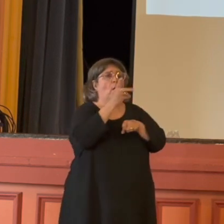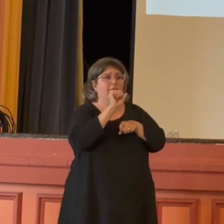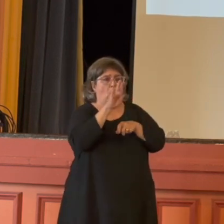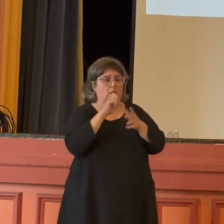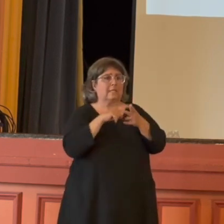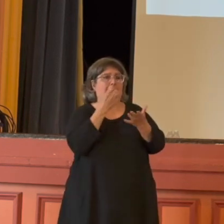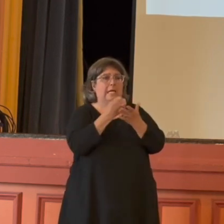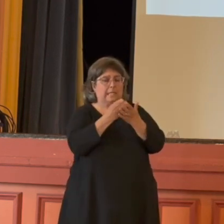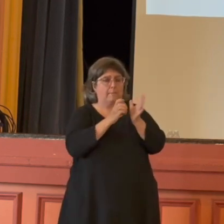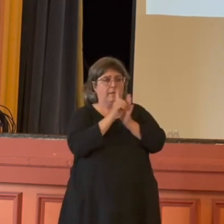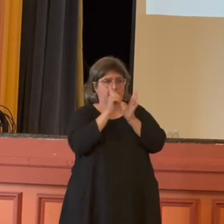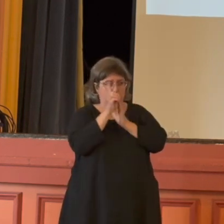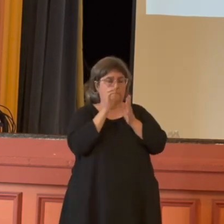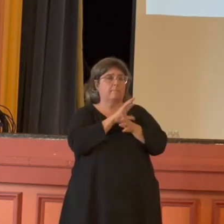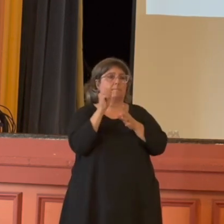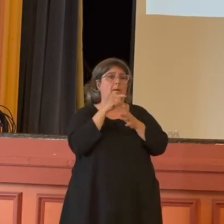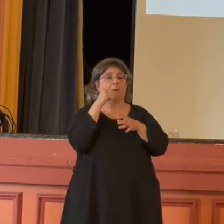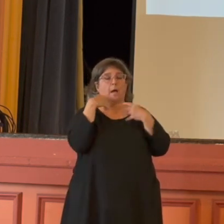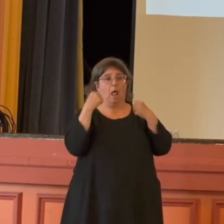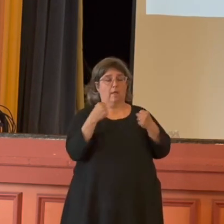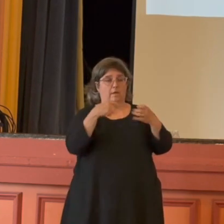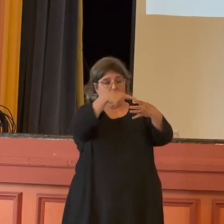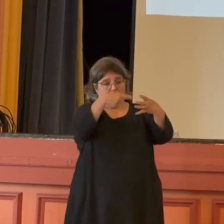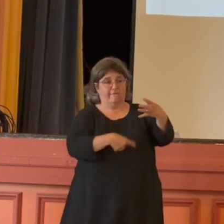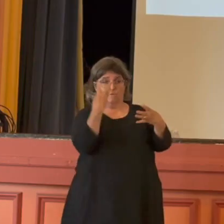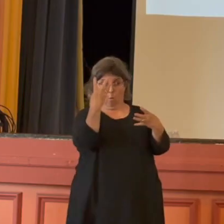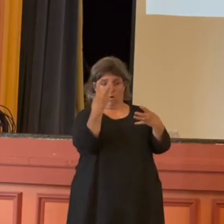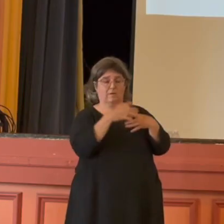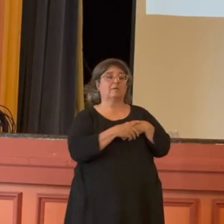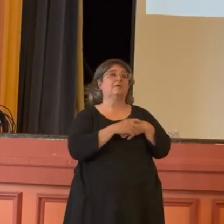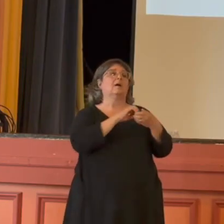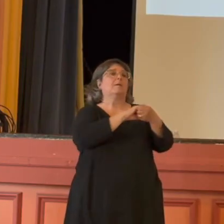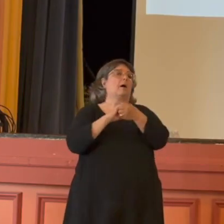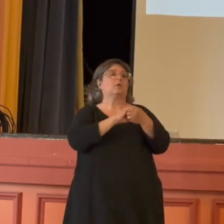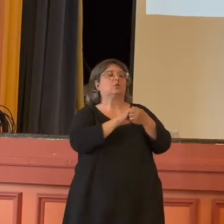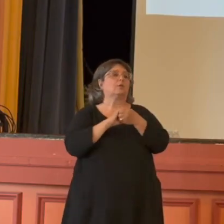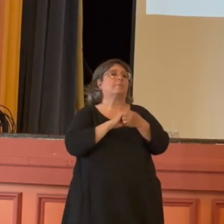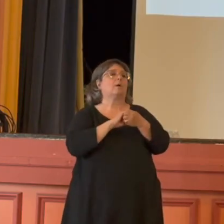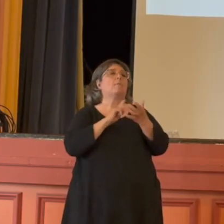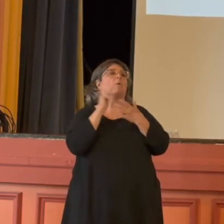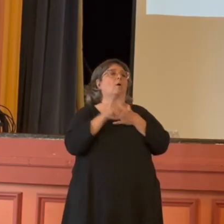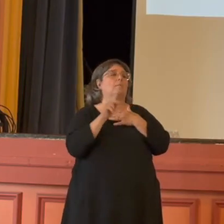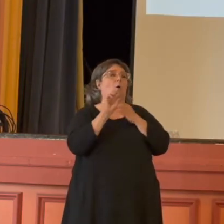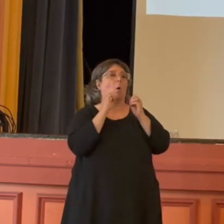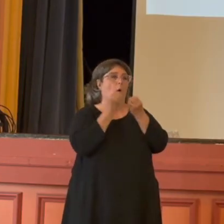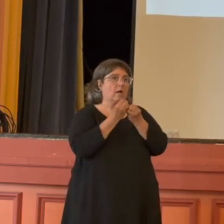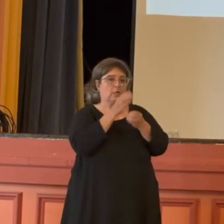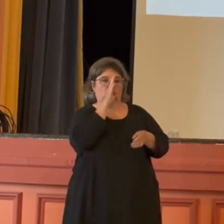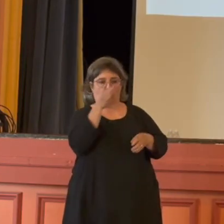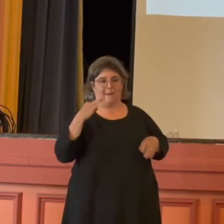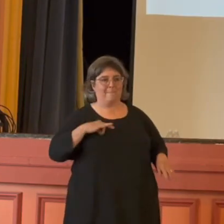workforce, economic development, and public health, this partnership program, where those organizations are the